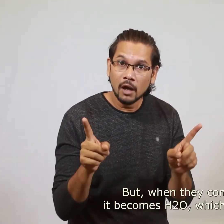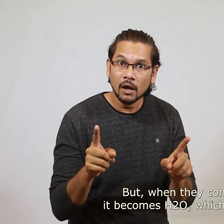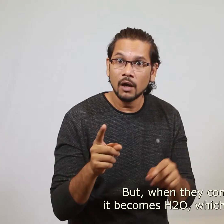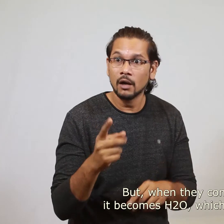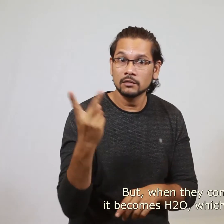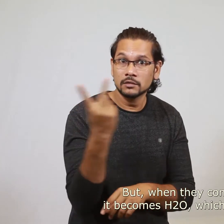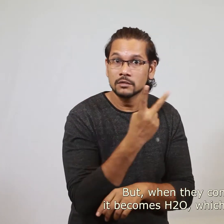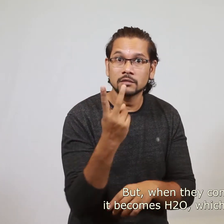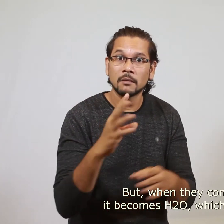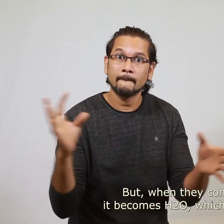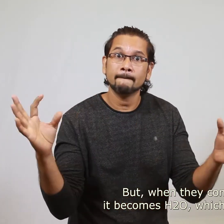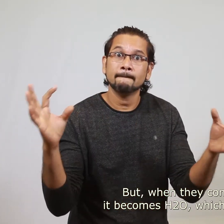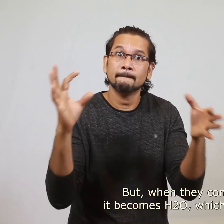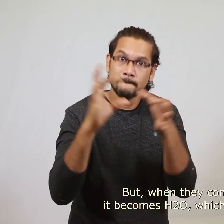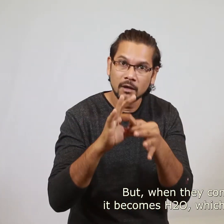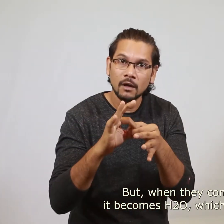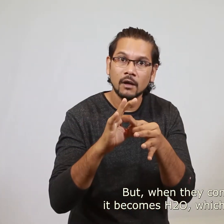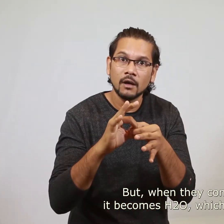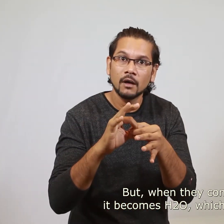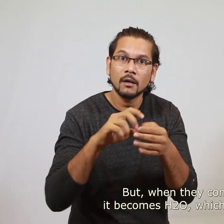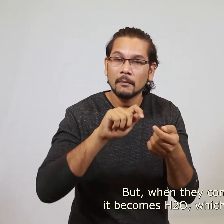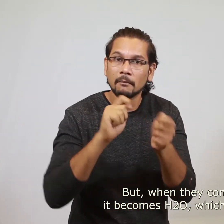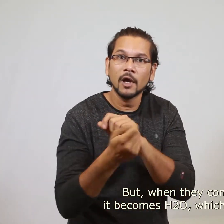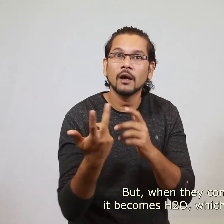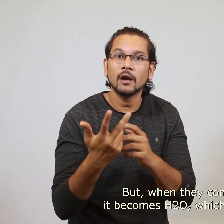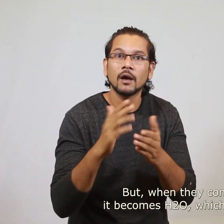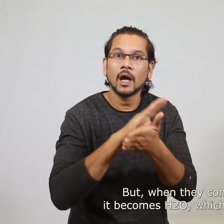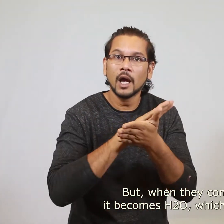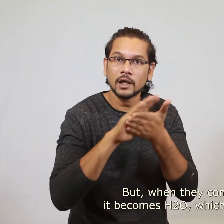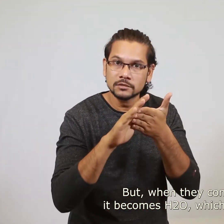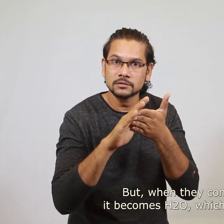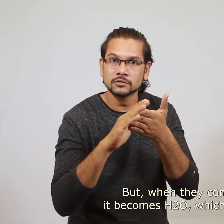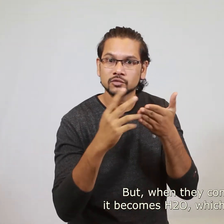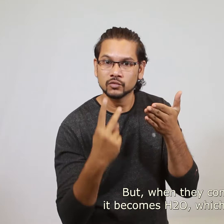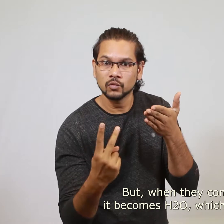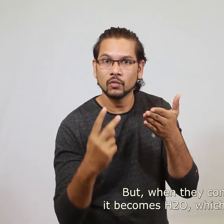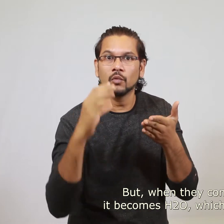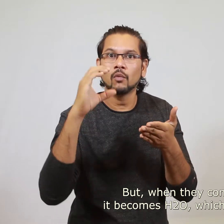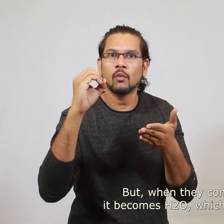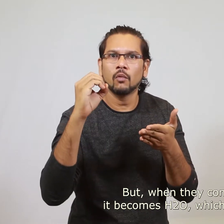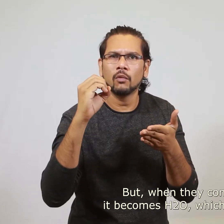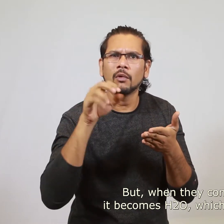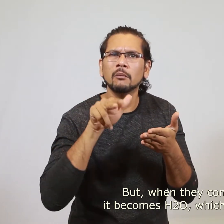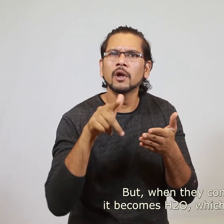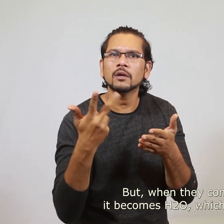But when they combine, it becomes H2O, which is water.